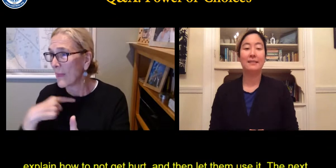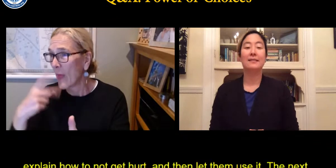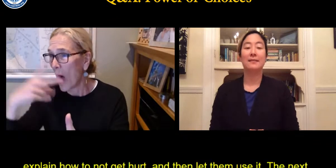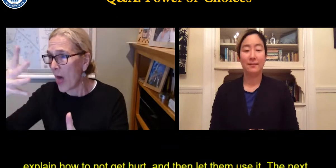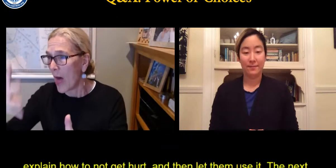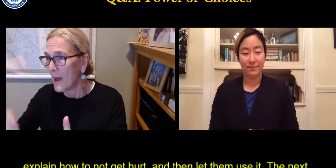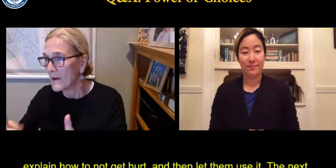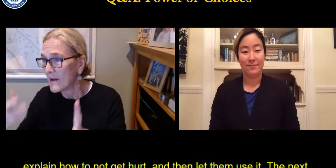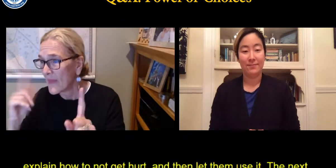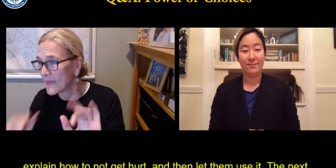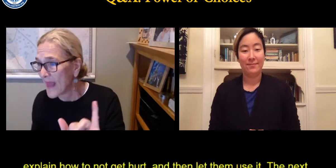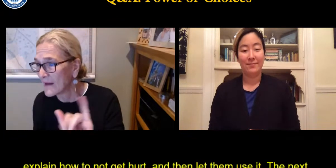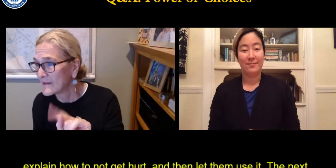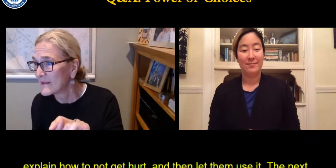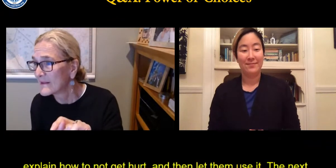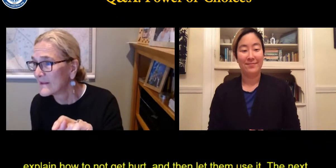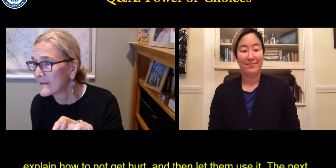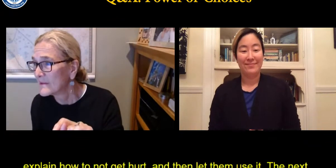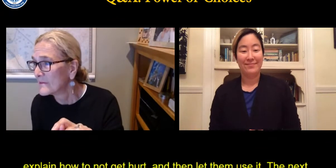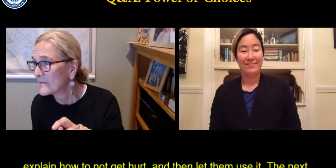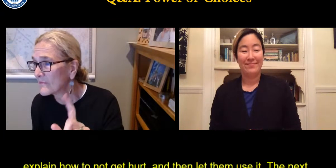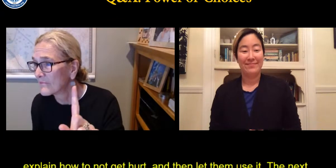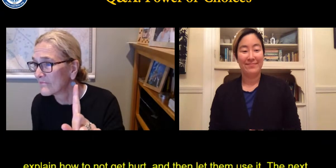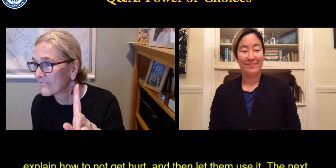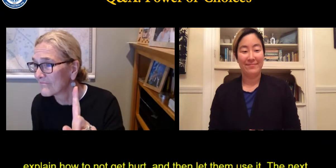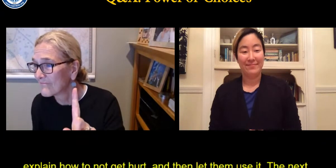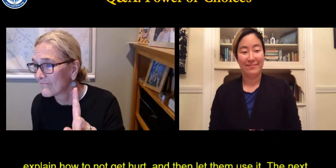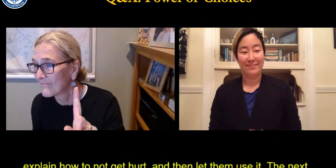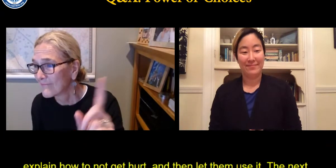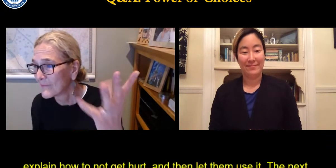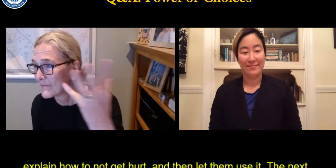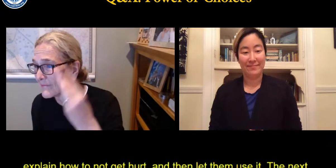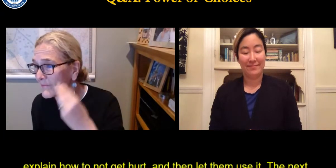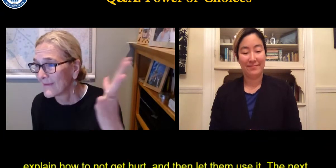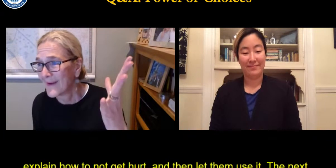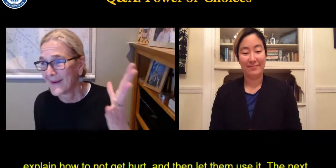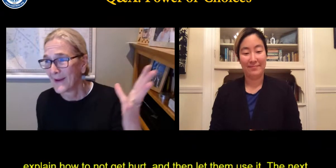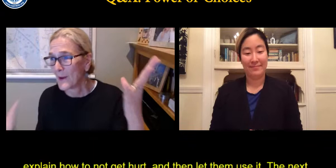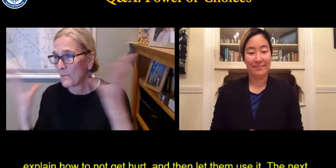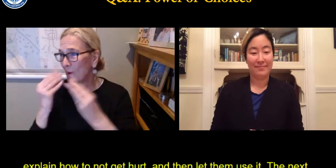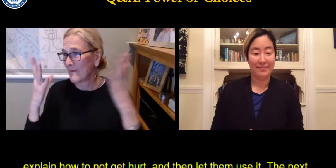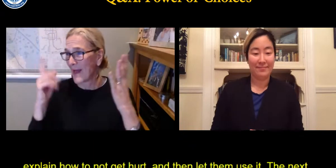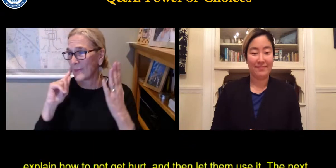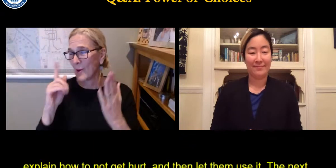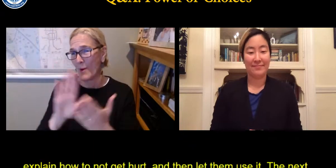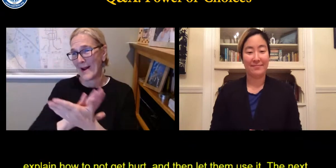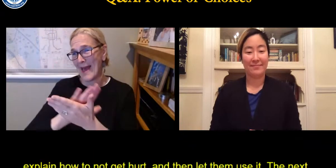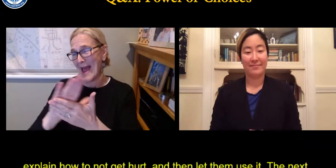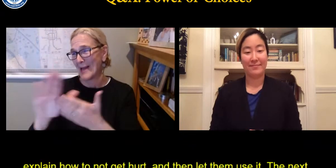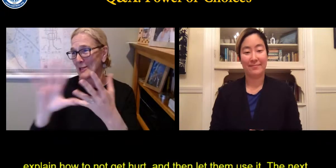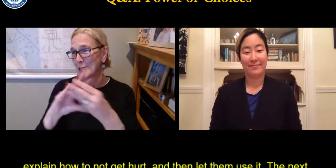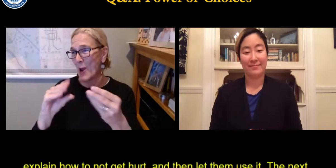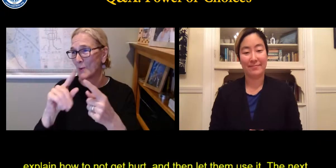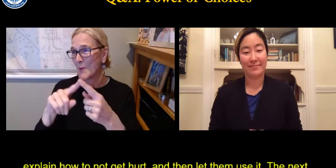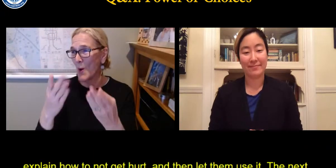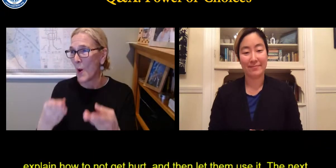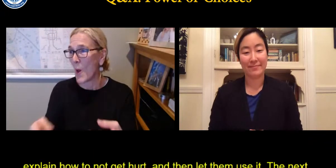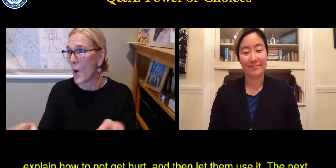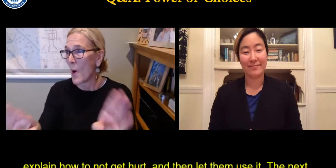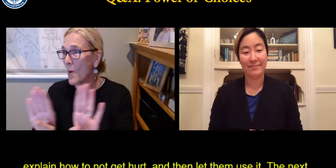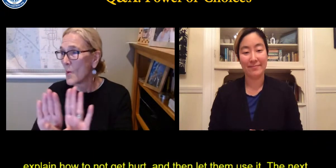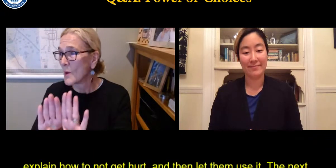my goodness, 8 years of age, 9, 10 years old, it's never too late to acquire language. We need to be there to support